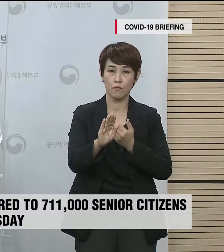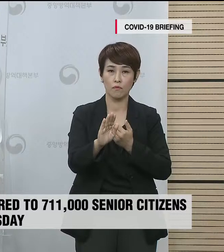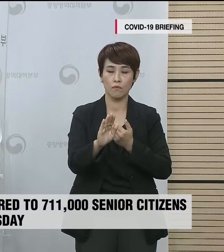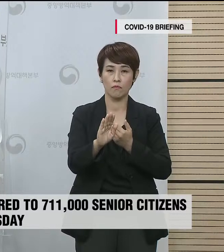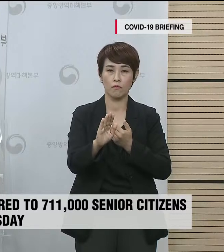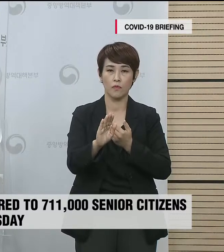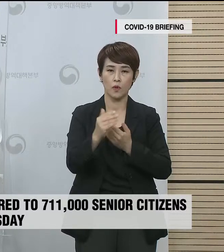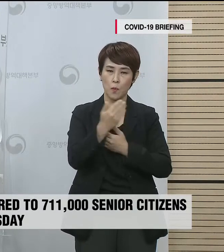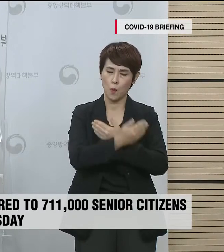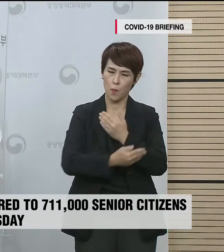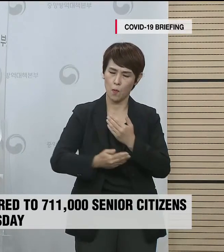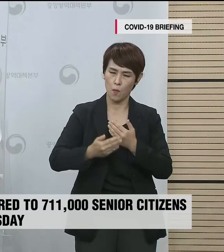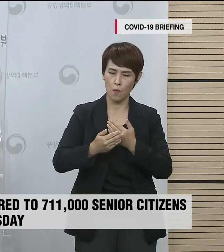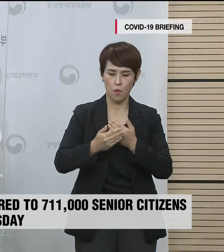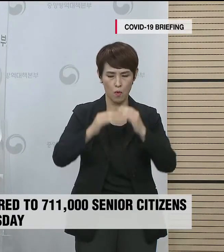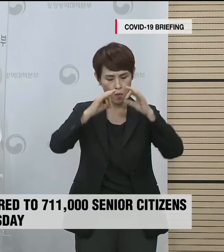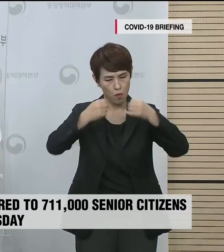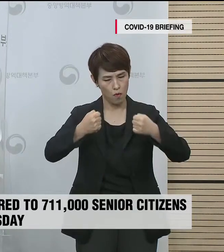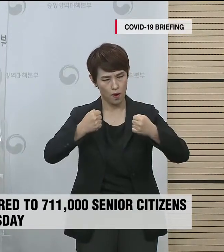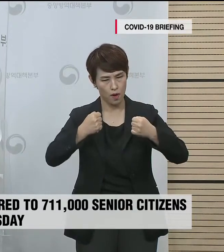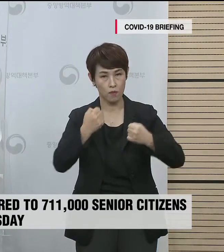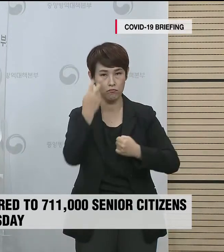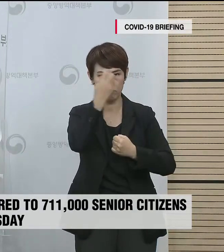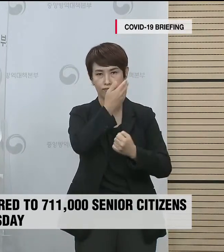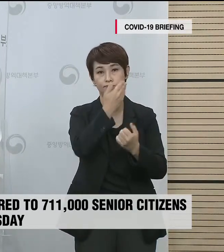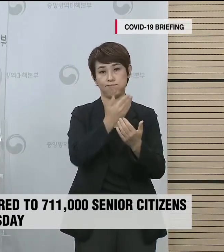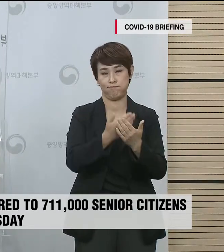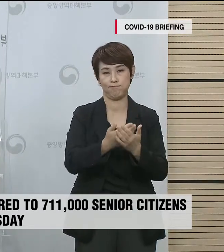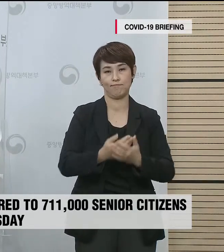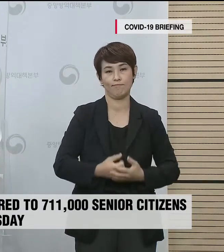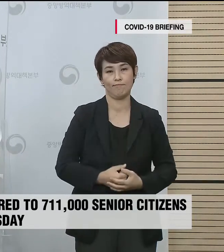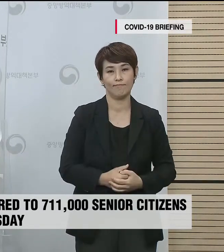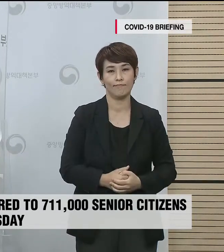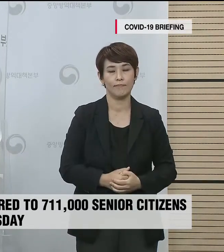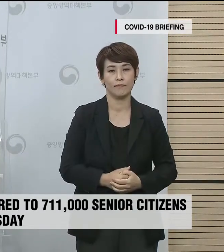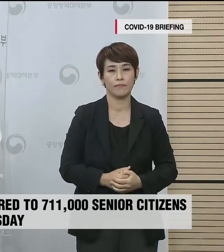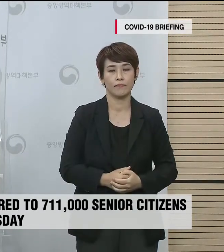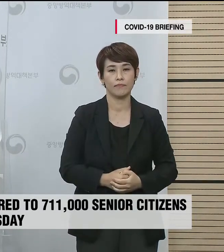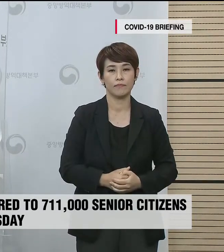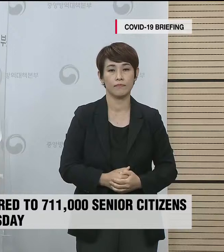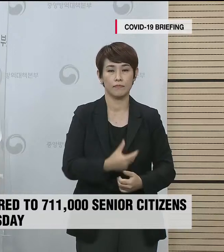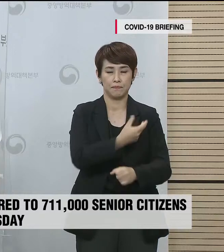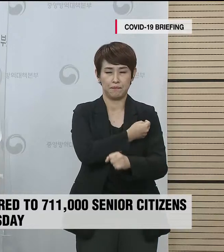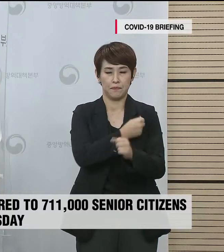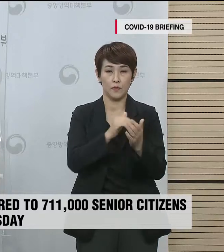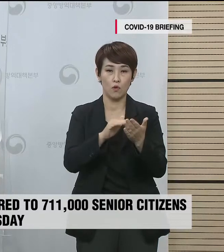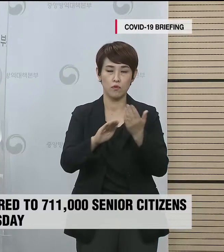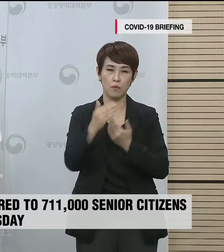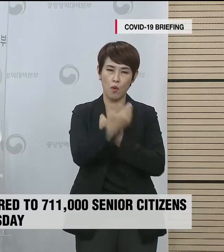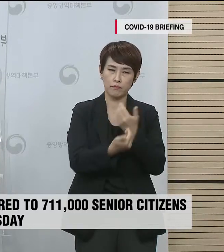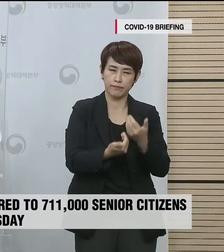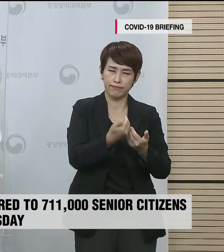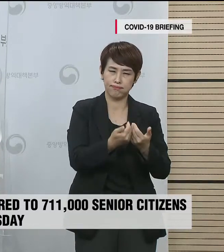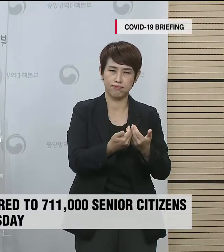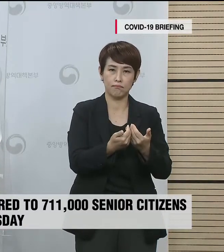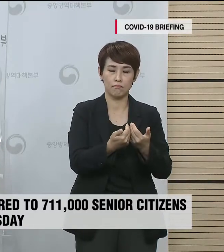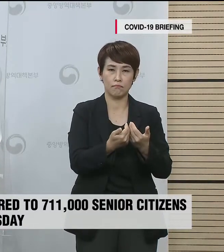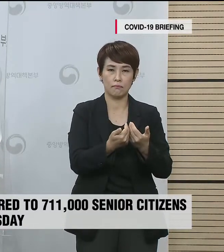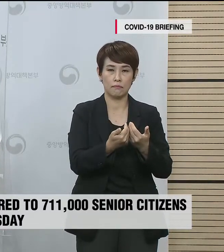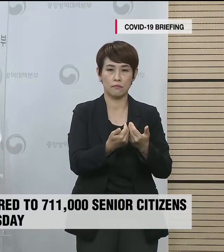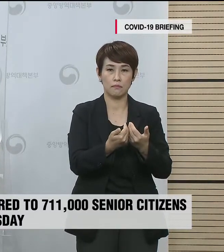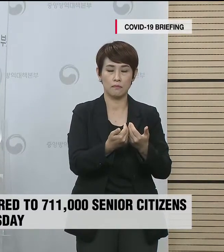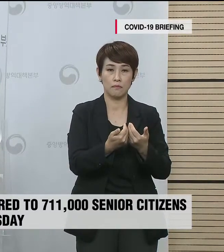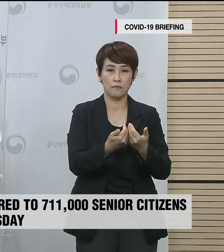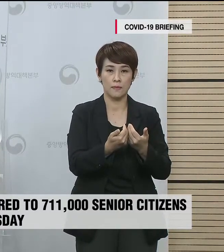vaccination bookings. And also, it is very important to monitor your conditions even after inoculation. And if